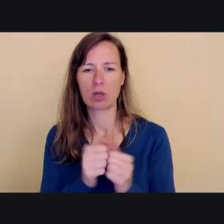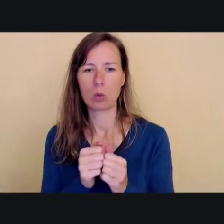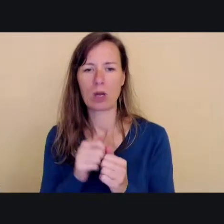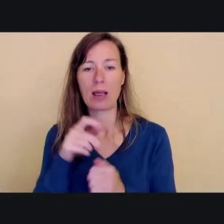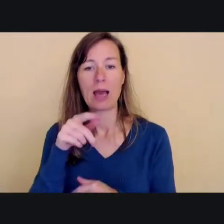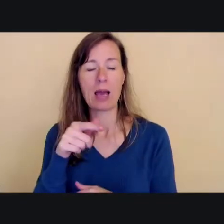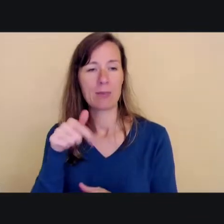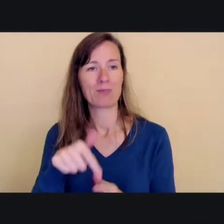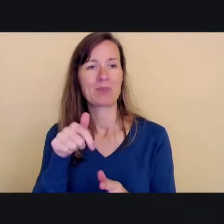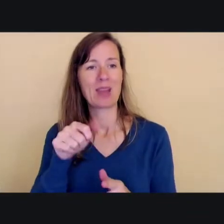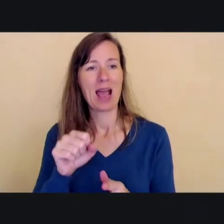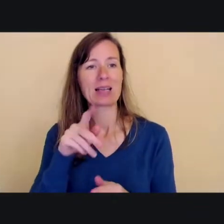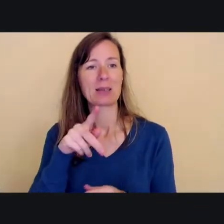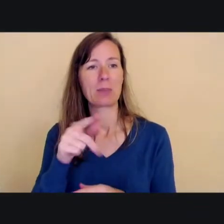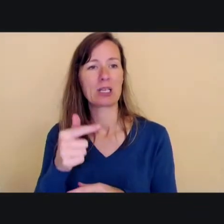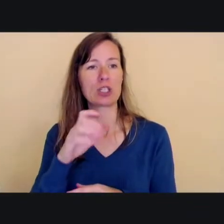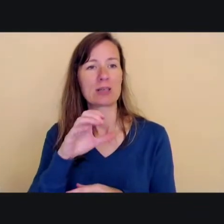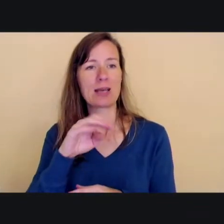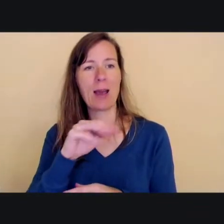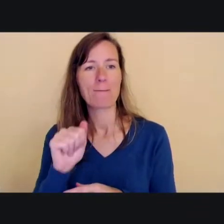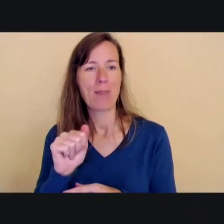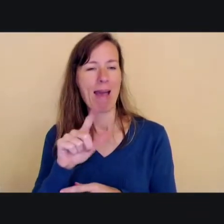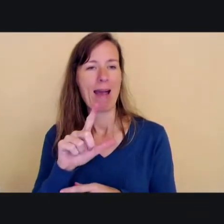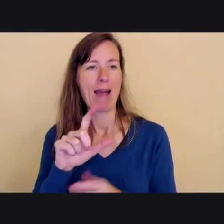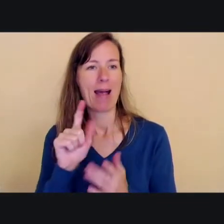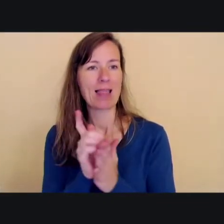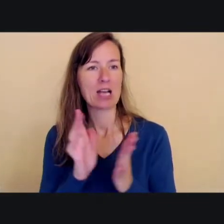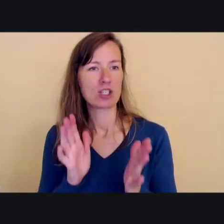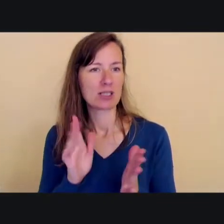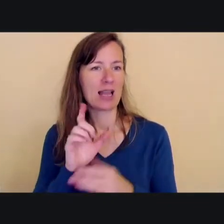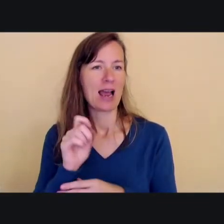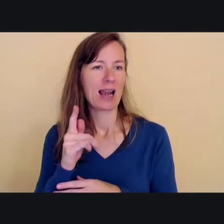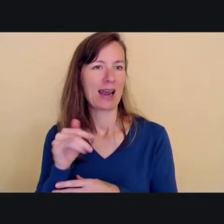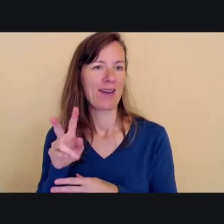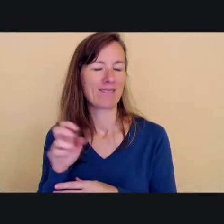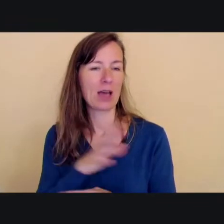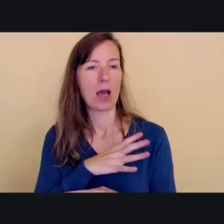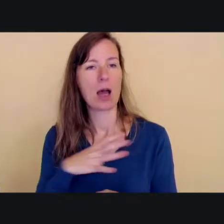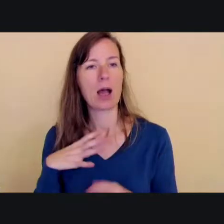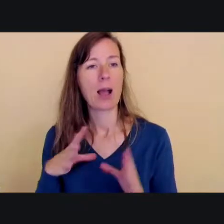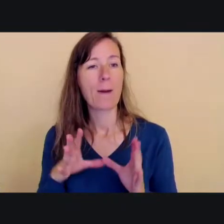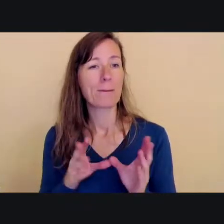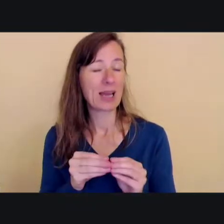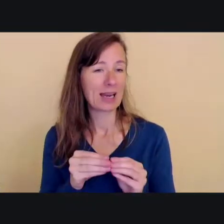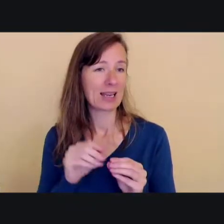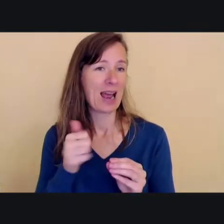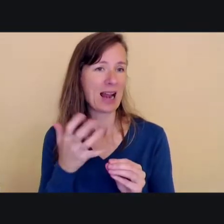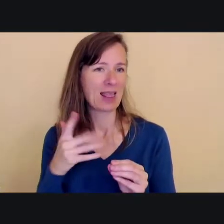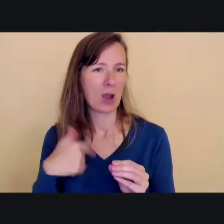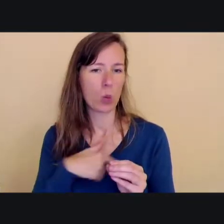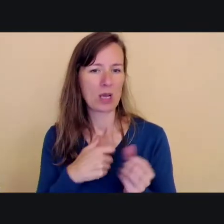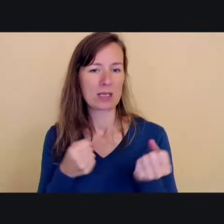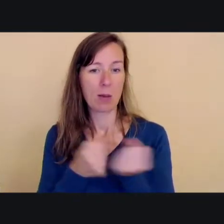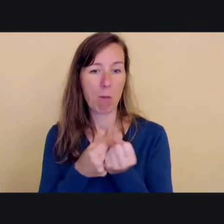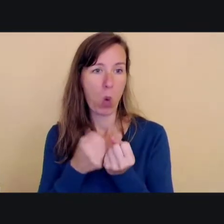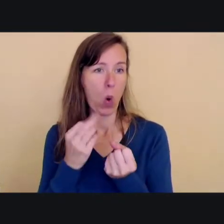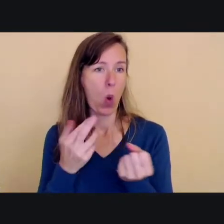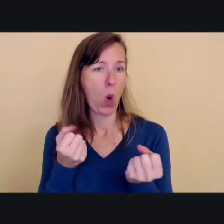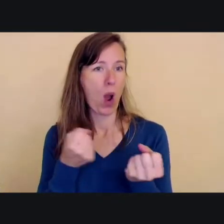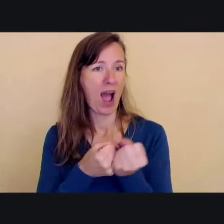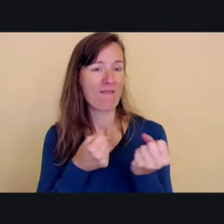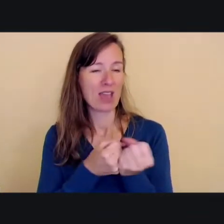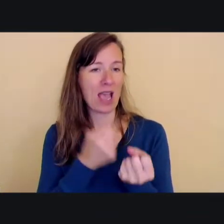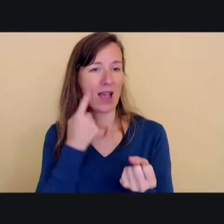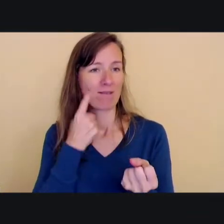committee, anything that we support or advocate for legislatively needs to also